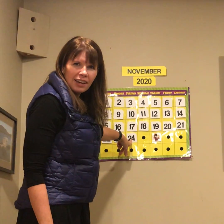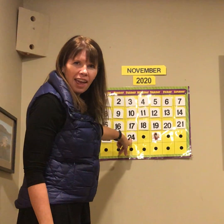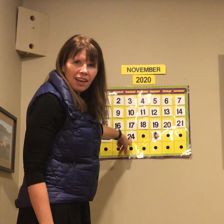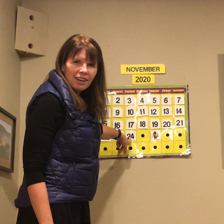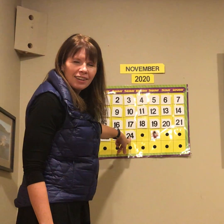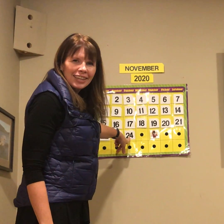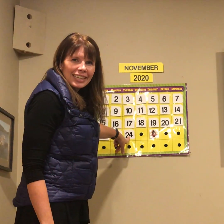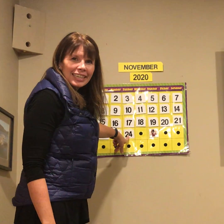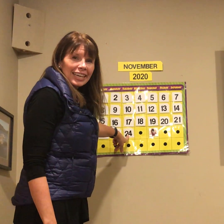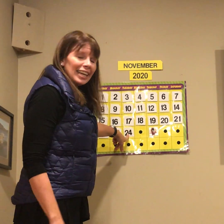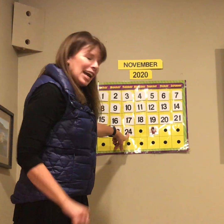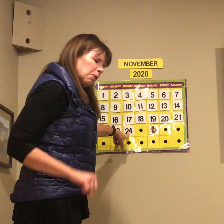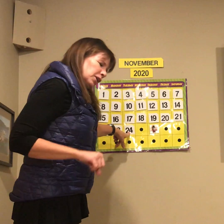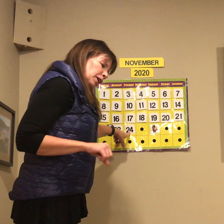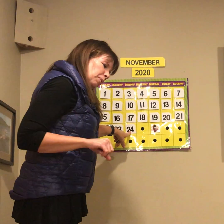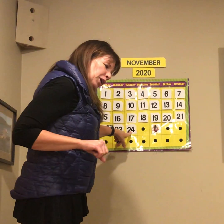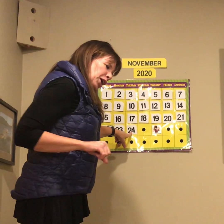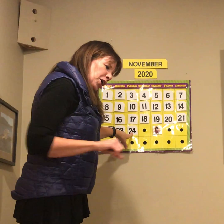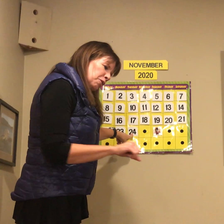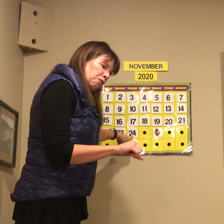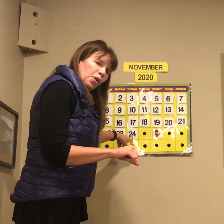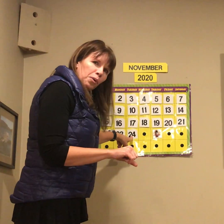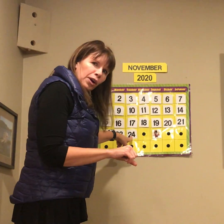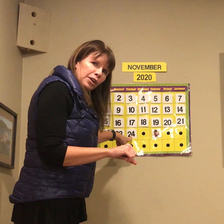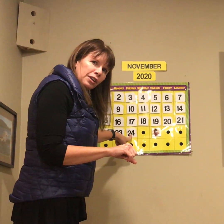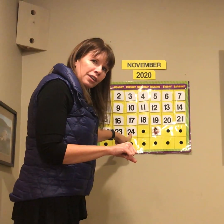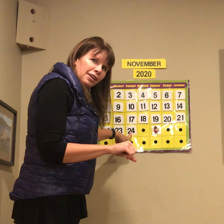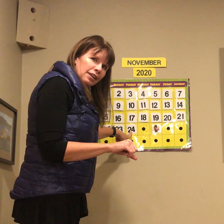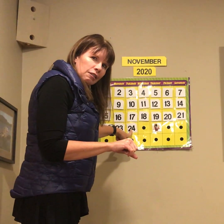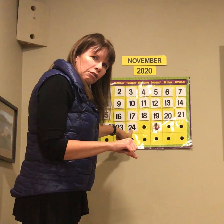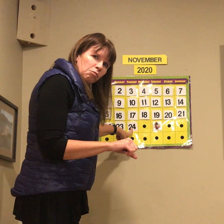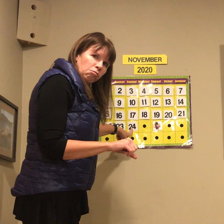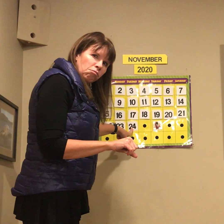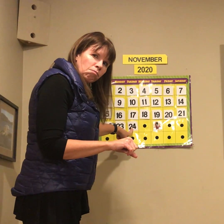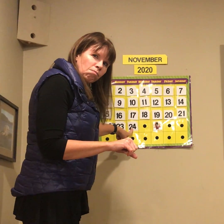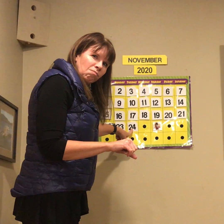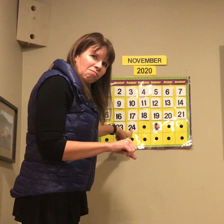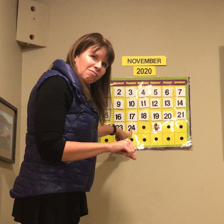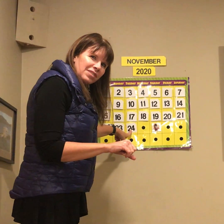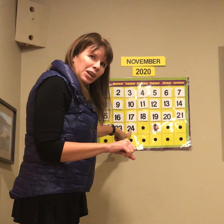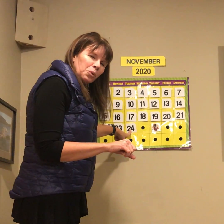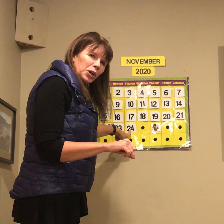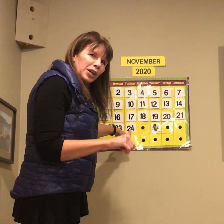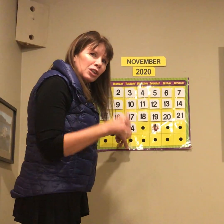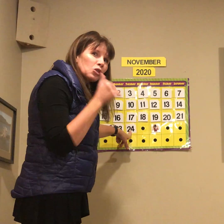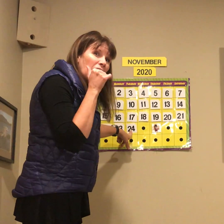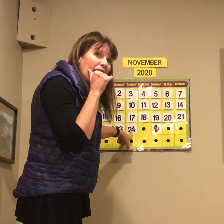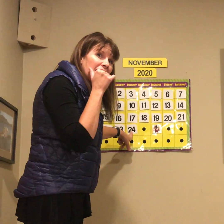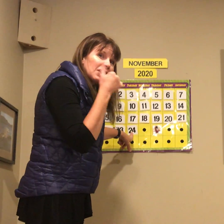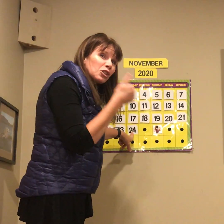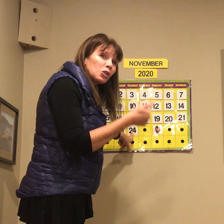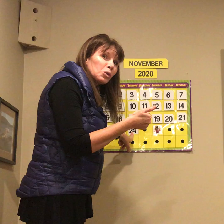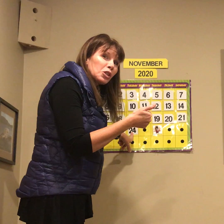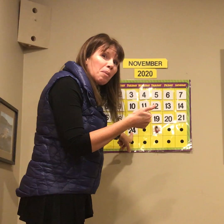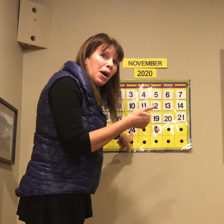today. And now we're going to put our car in forward. Rum. And we're going to drive into